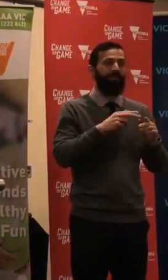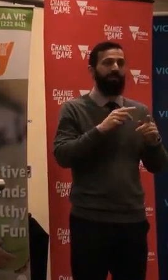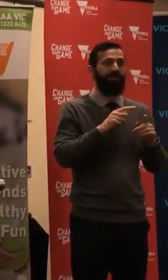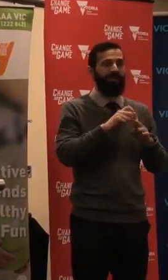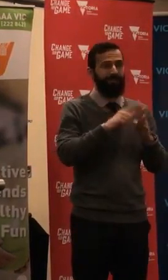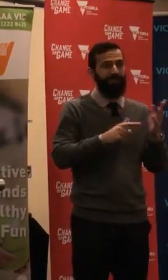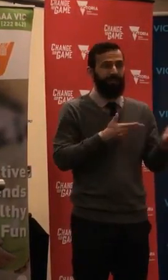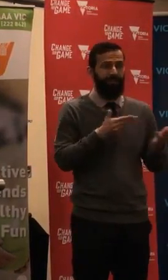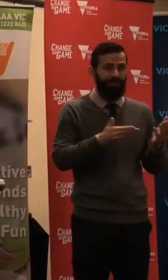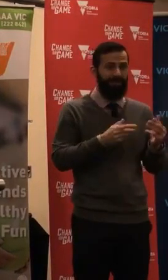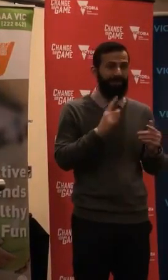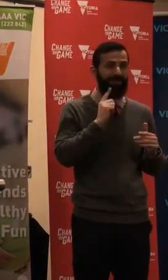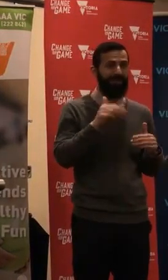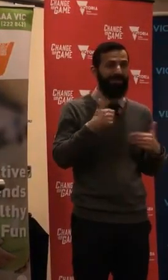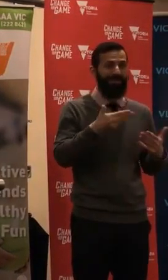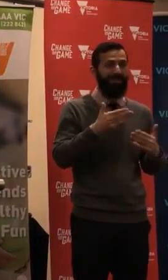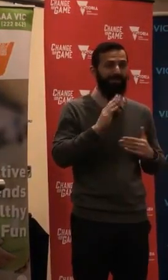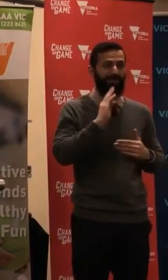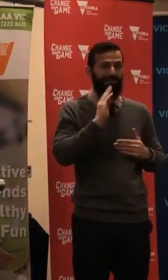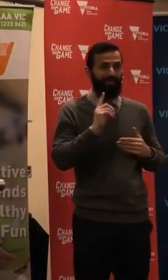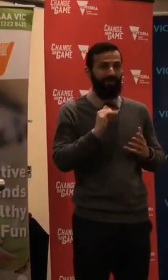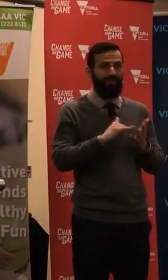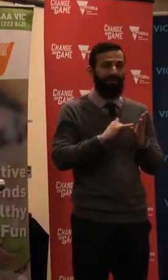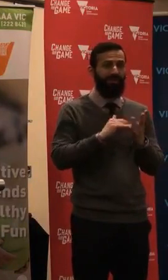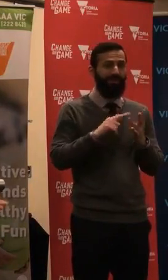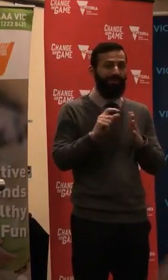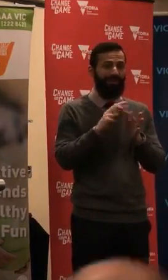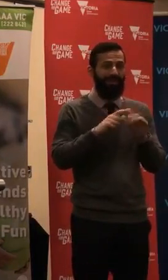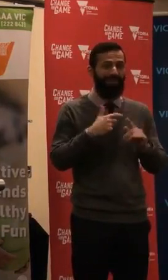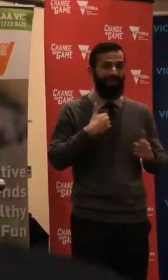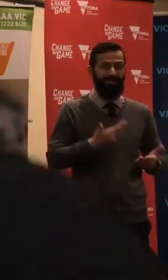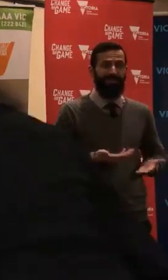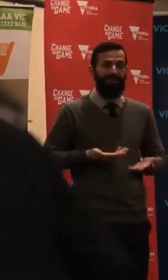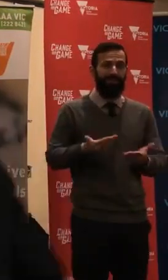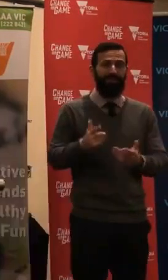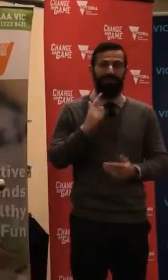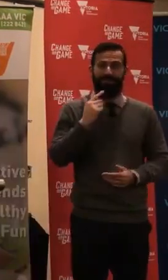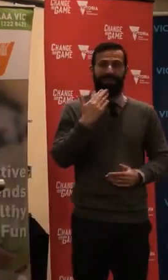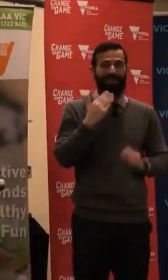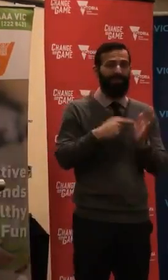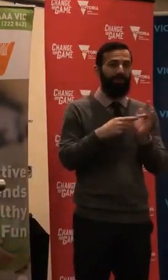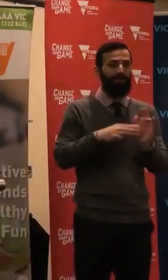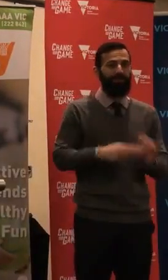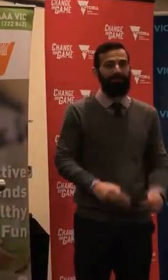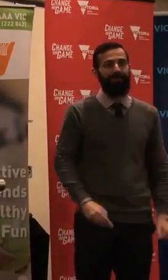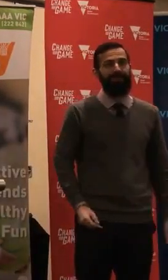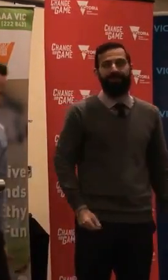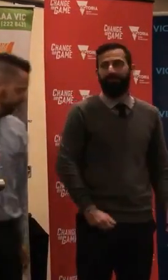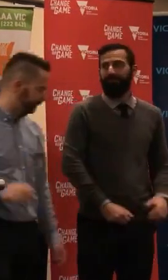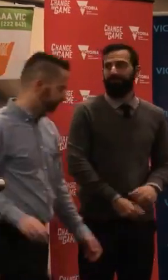give today's main presentation. So David, without further ado, I'll pass on to you. Thank you very much, Tom.